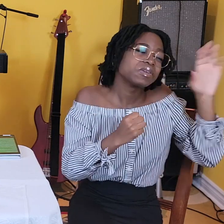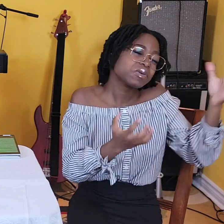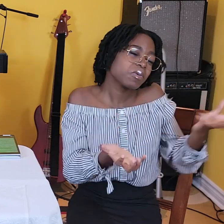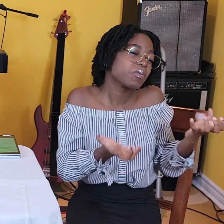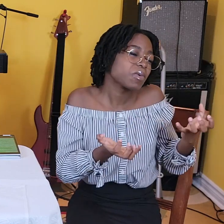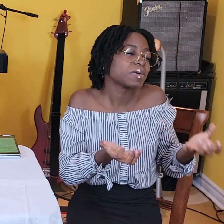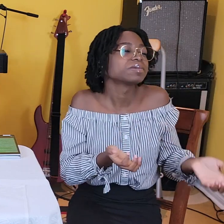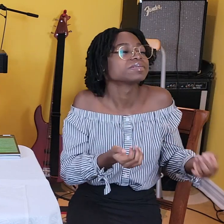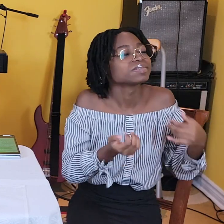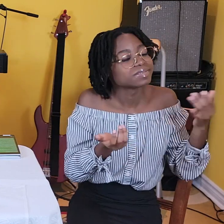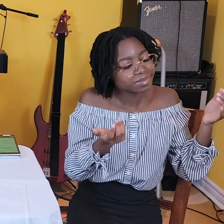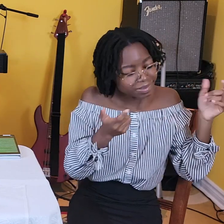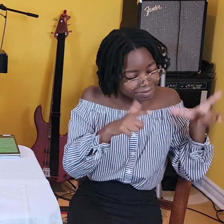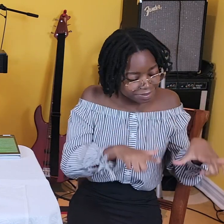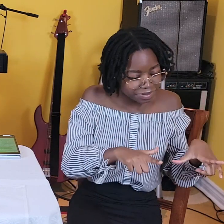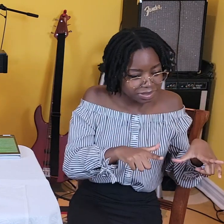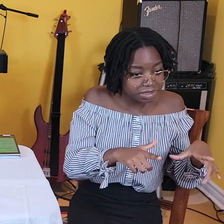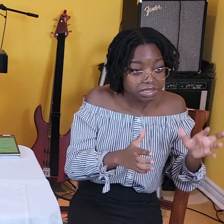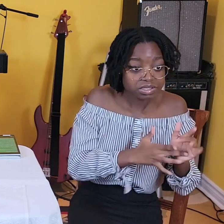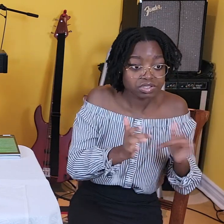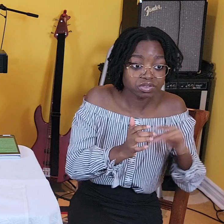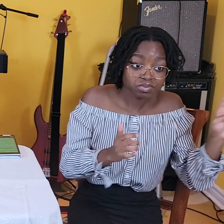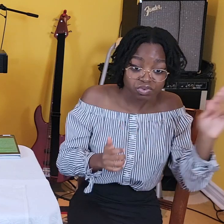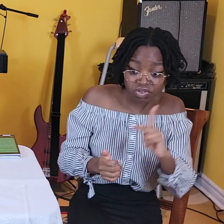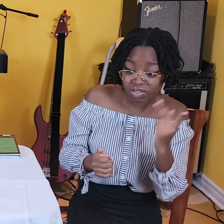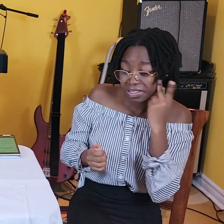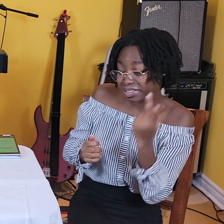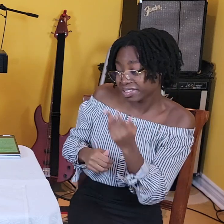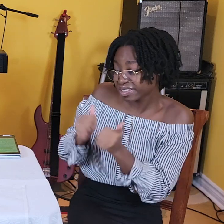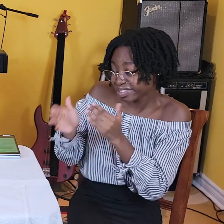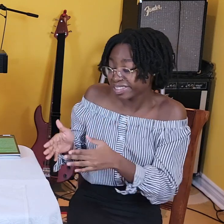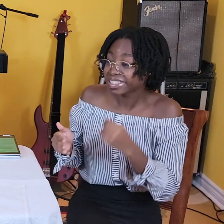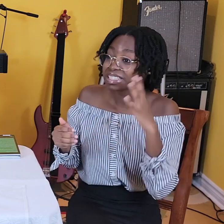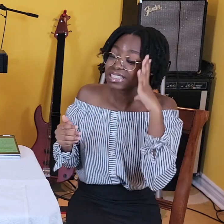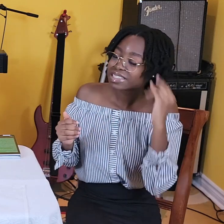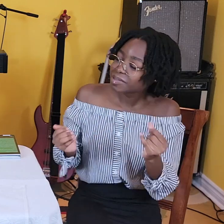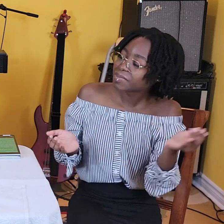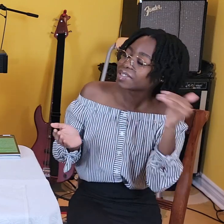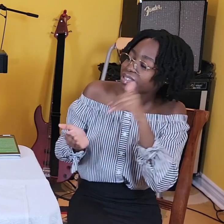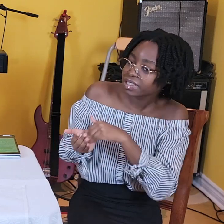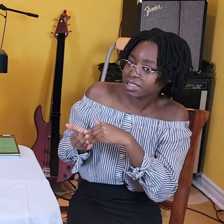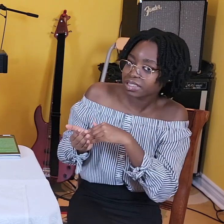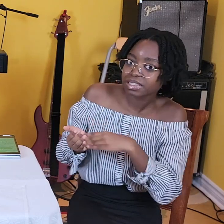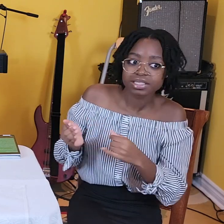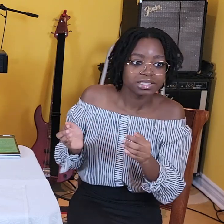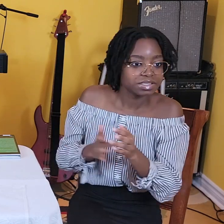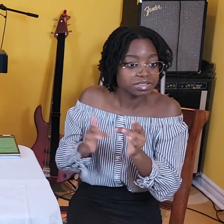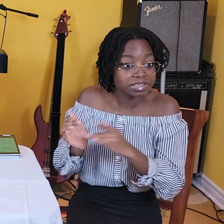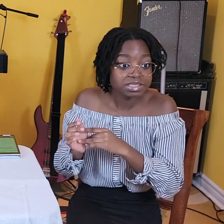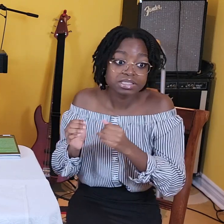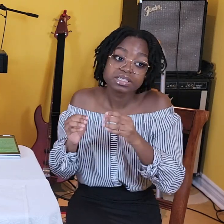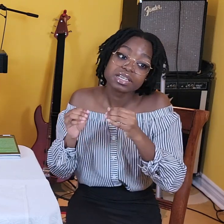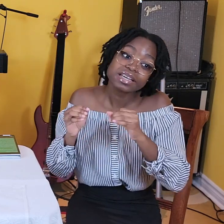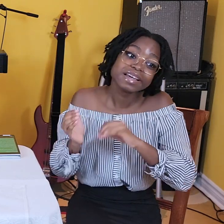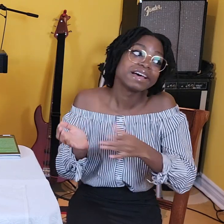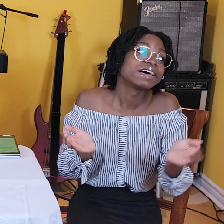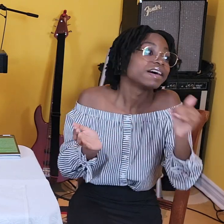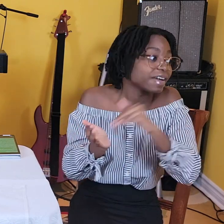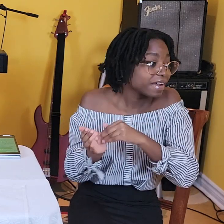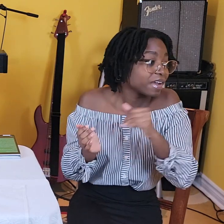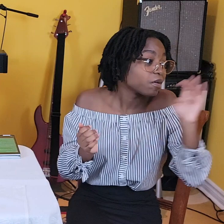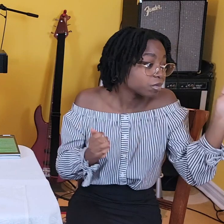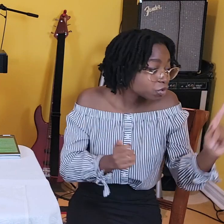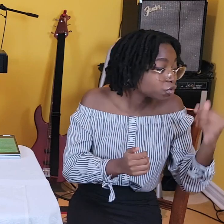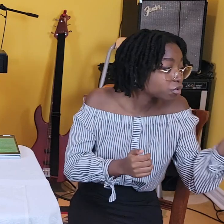heavy. So he left them, went away again, and prayed the third time, saying the same words. Then